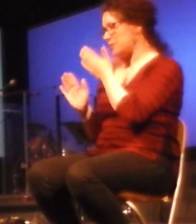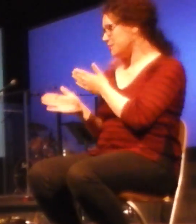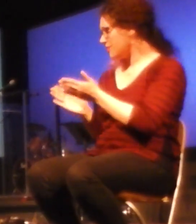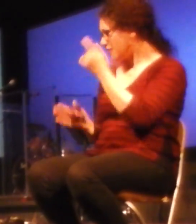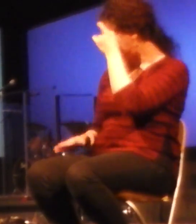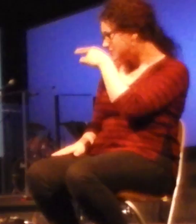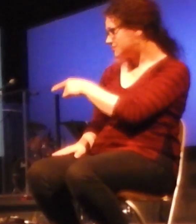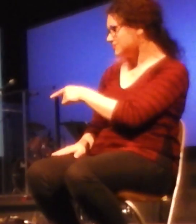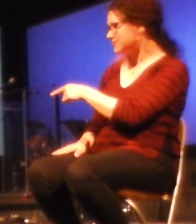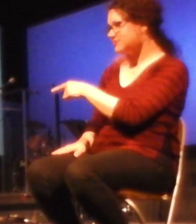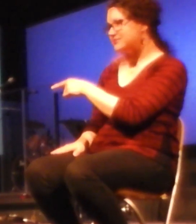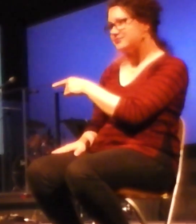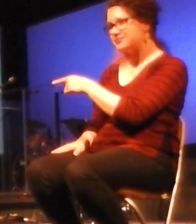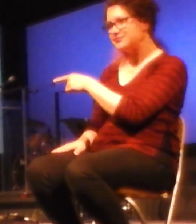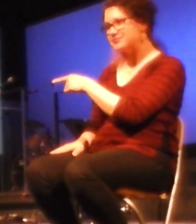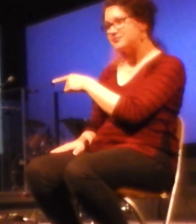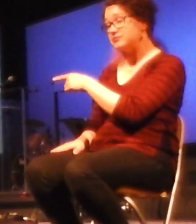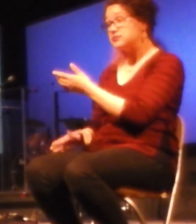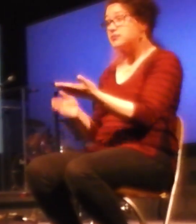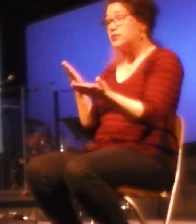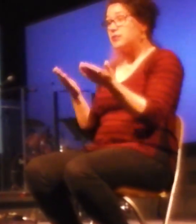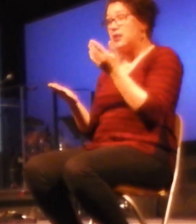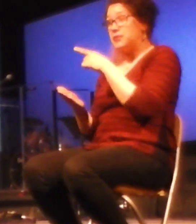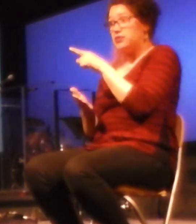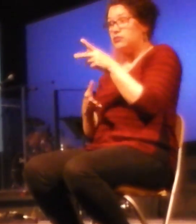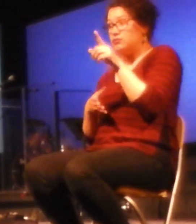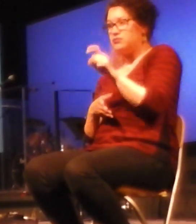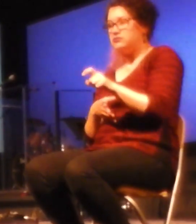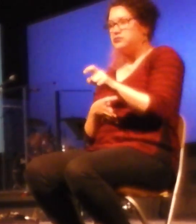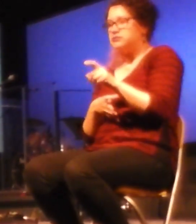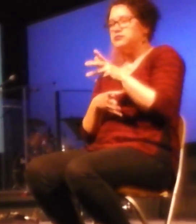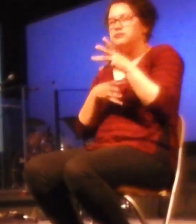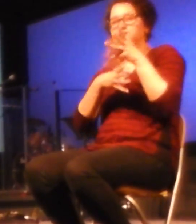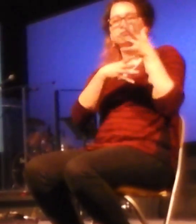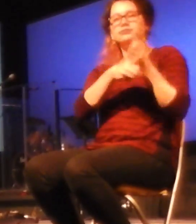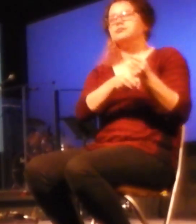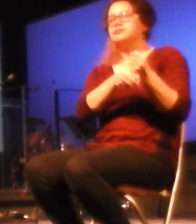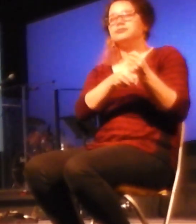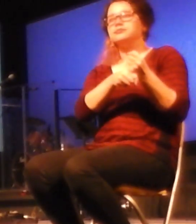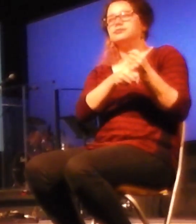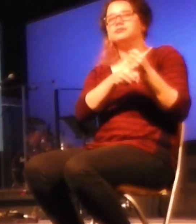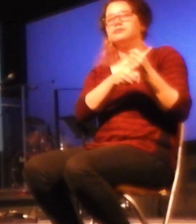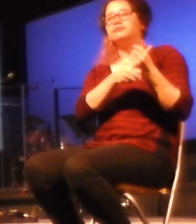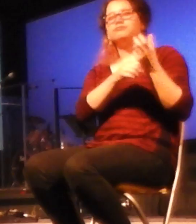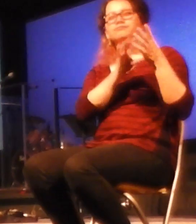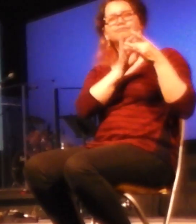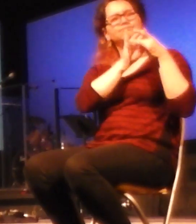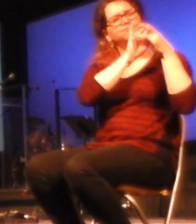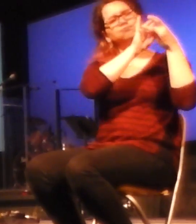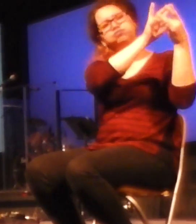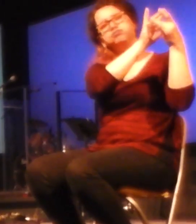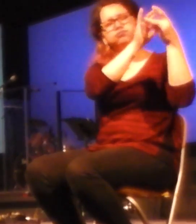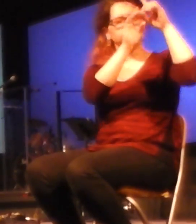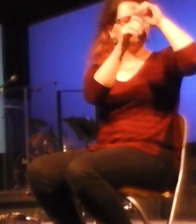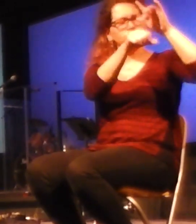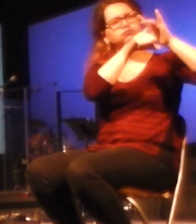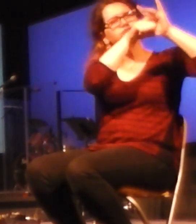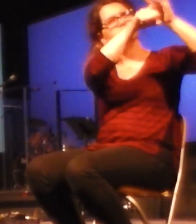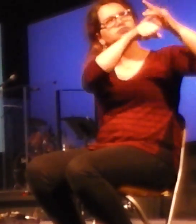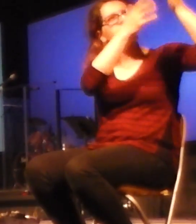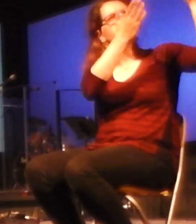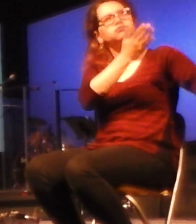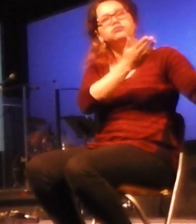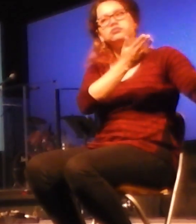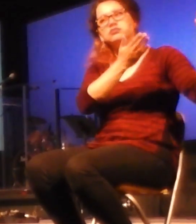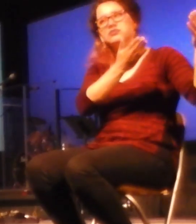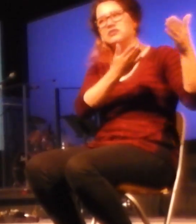the Lord. Maybe it's that you need to make God the loudest voice in your exile and not the